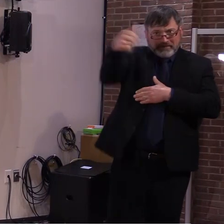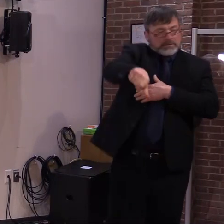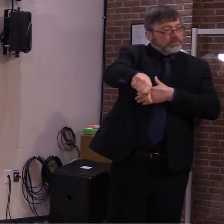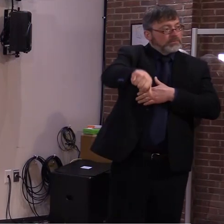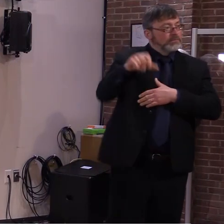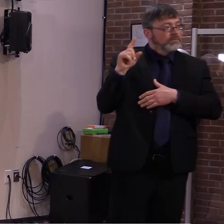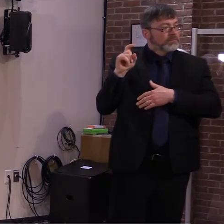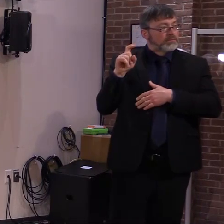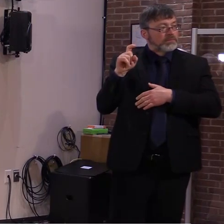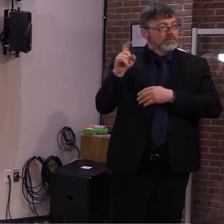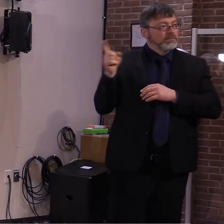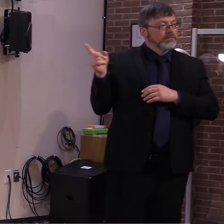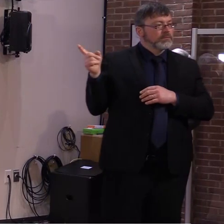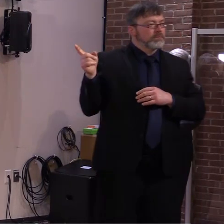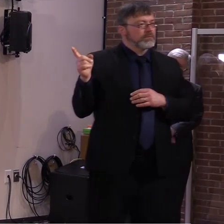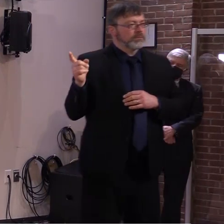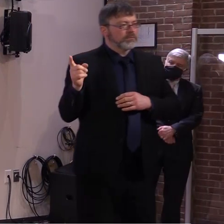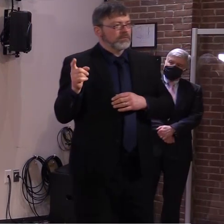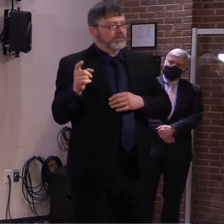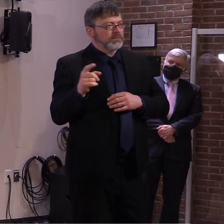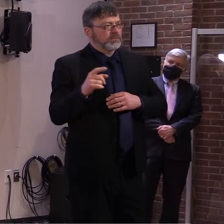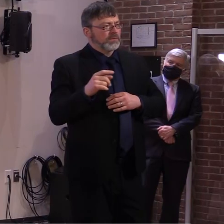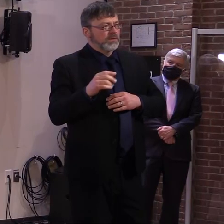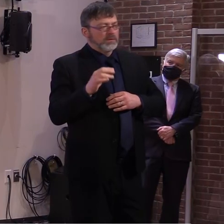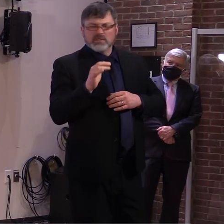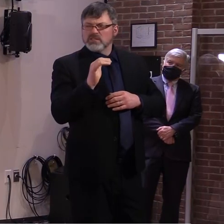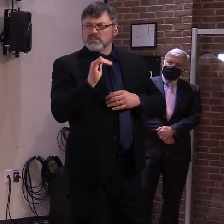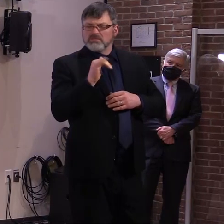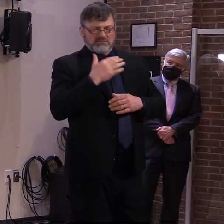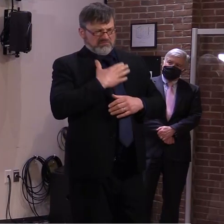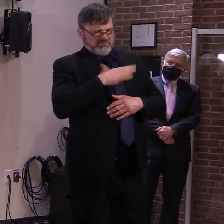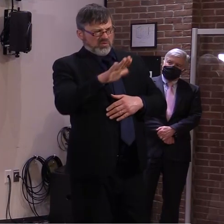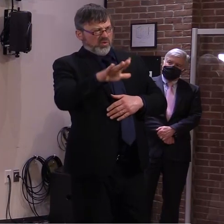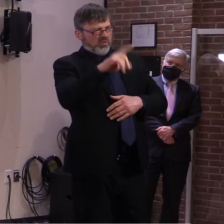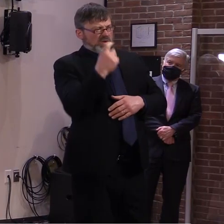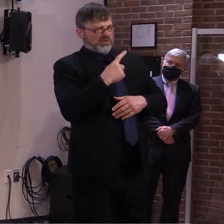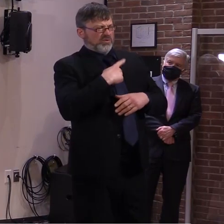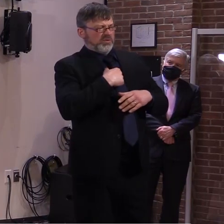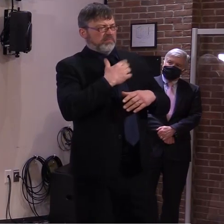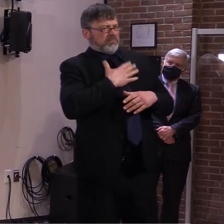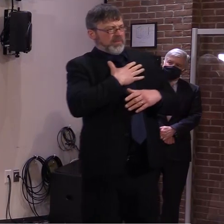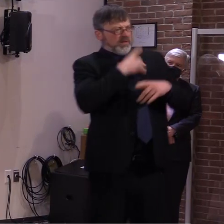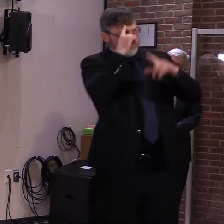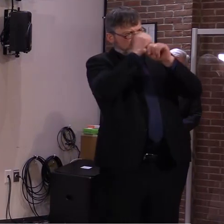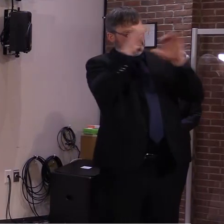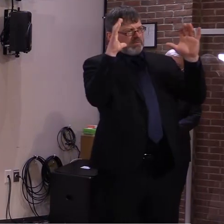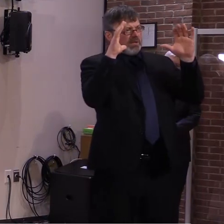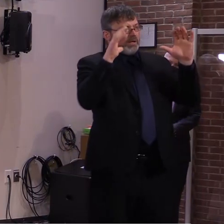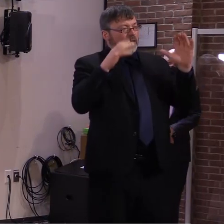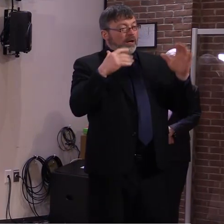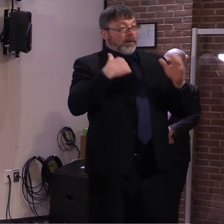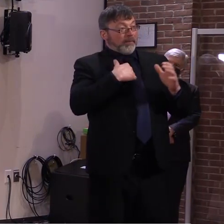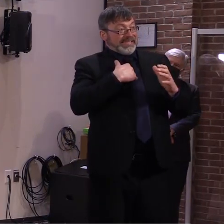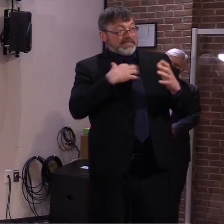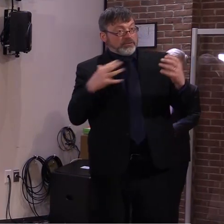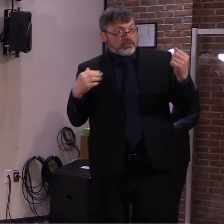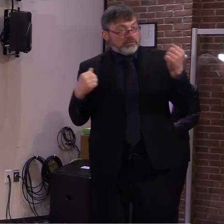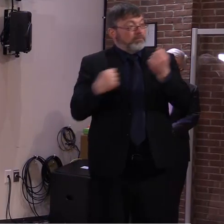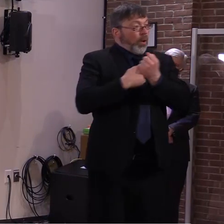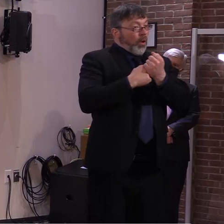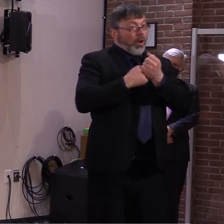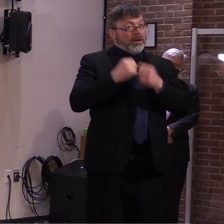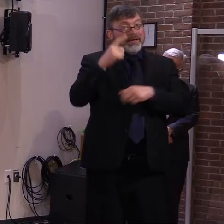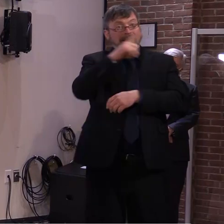Stewart's question was whether I would support using one-time money right now, this $150 million that